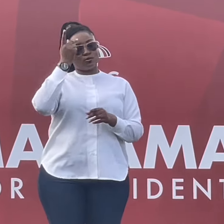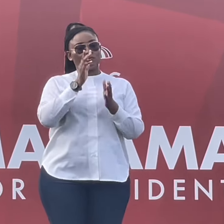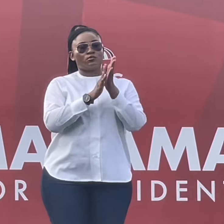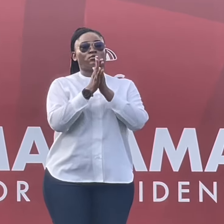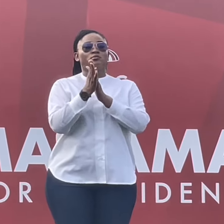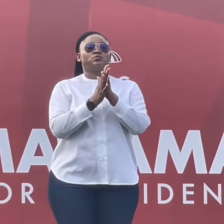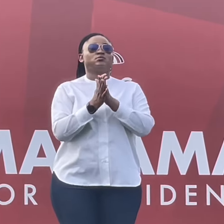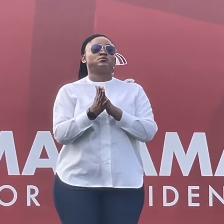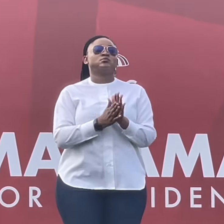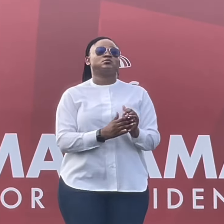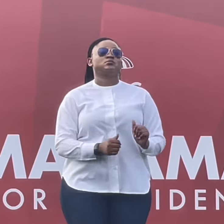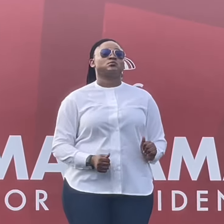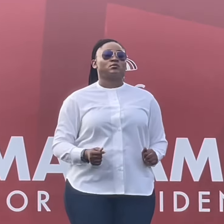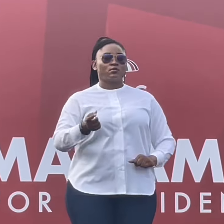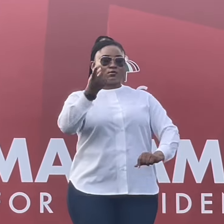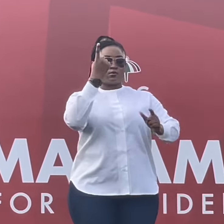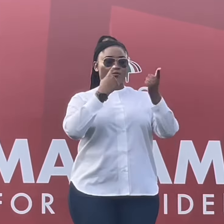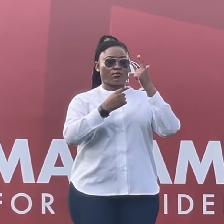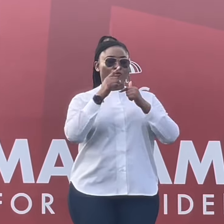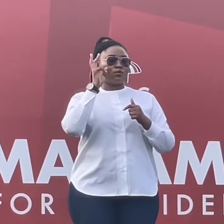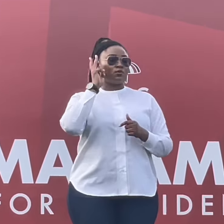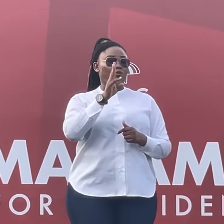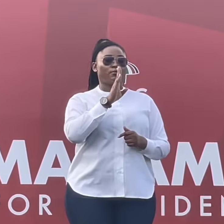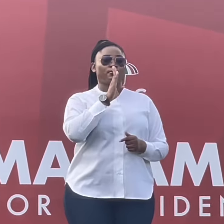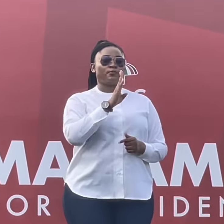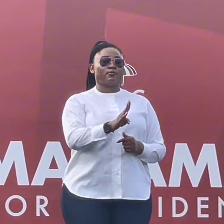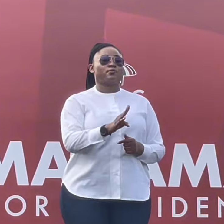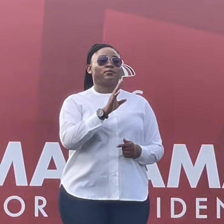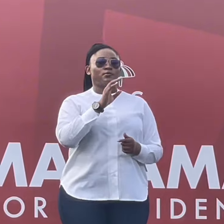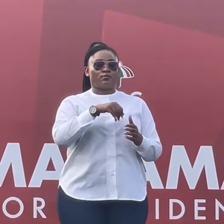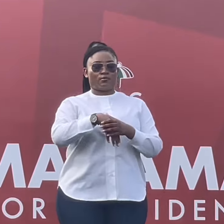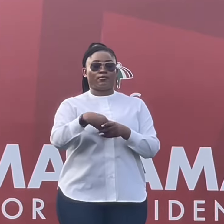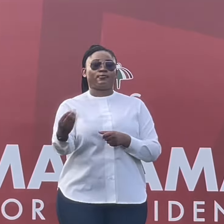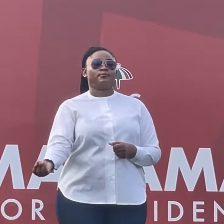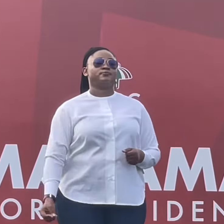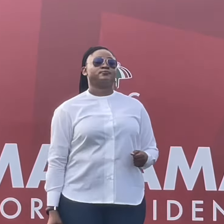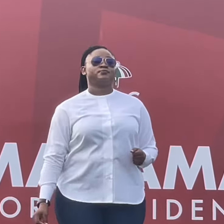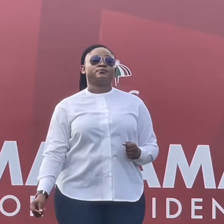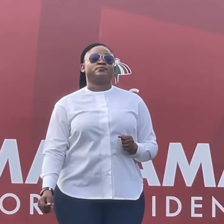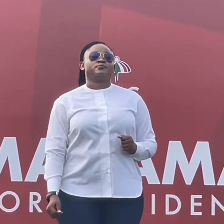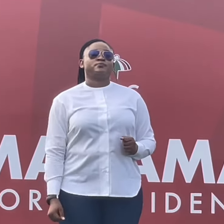interests, because they will be resistant.